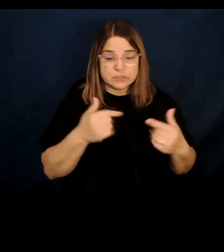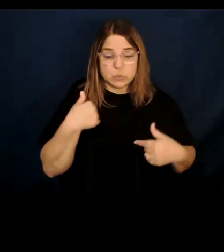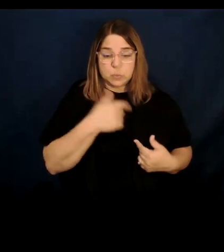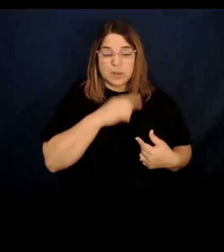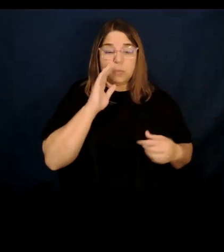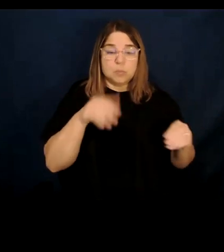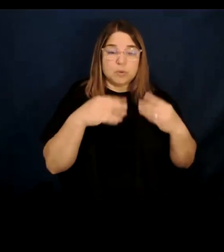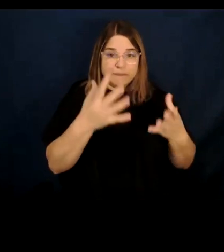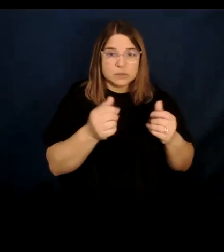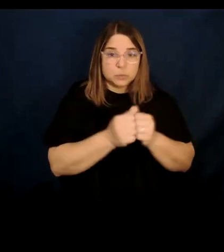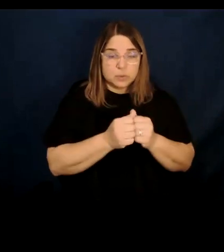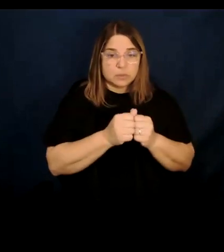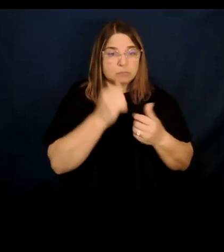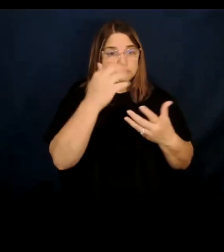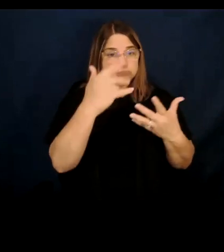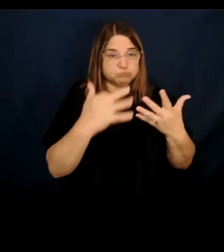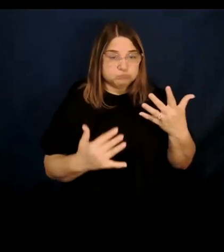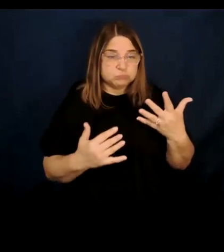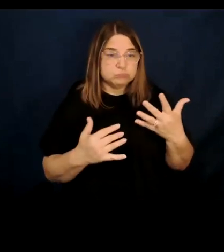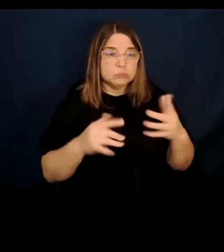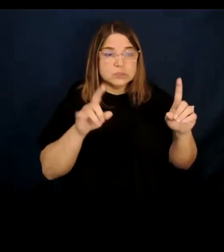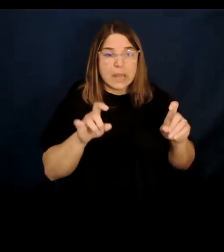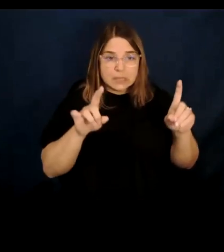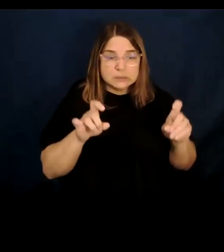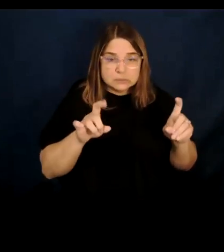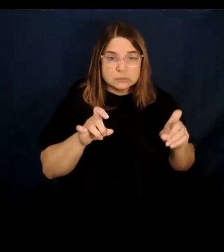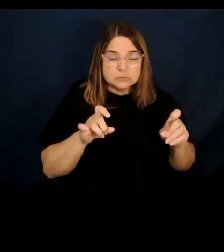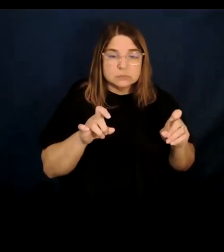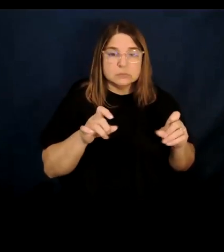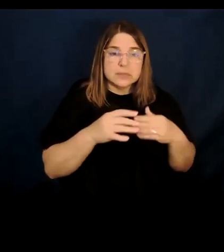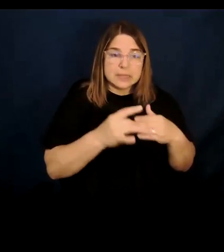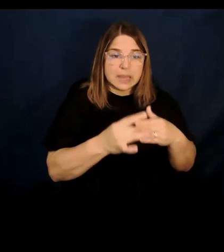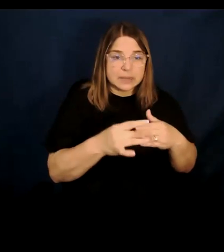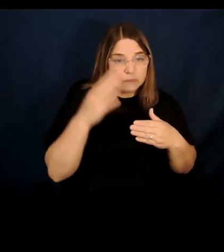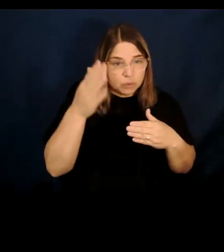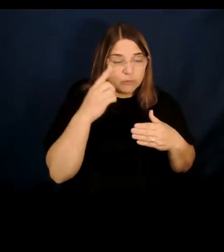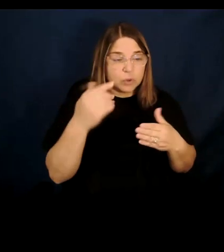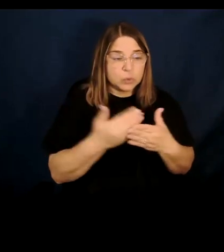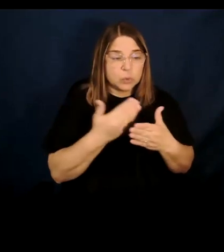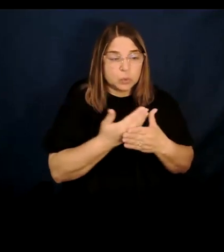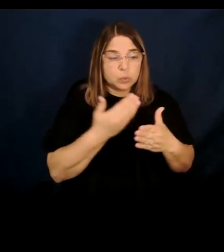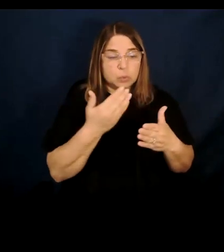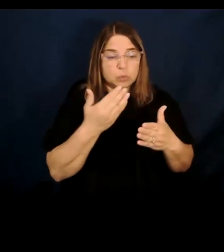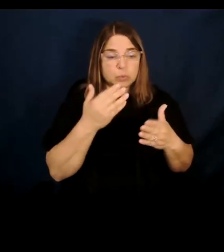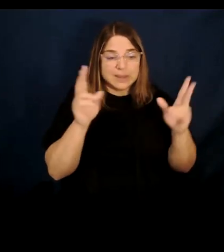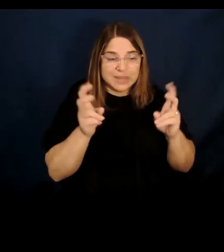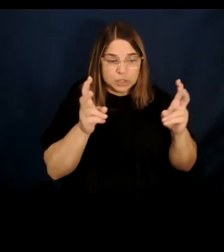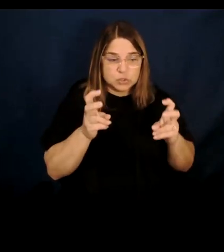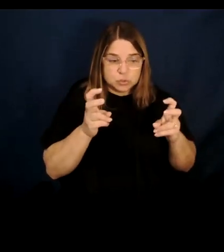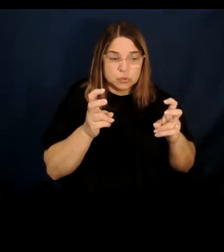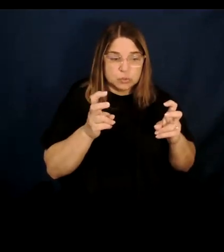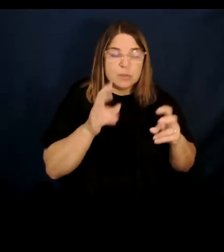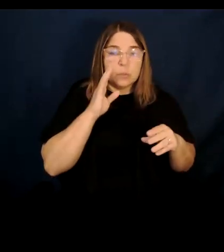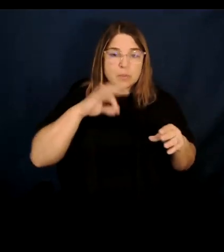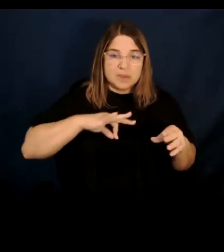will provide you with a comprehensive evaluation of the test and guidance going forward for any potential new issue that would benefit by the